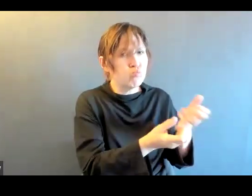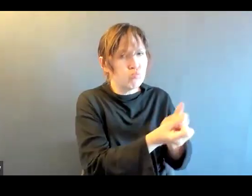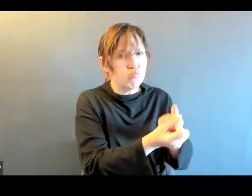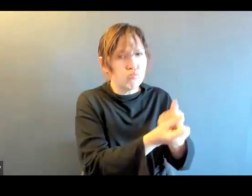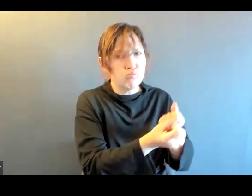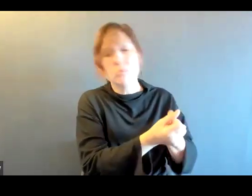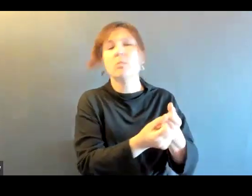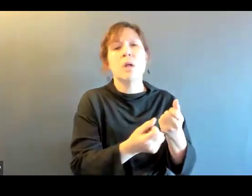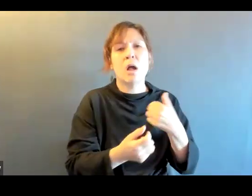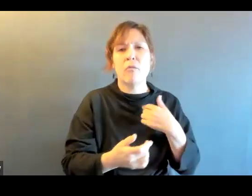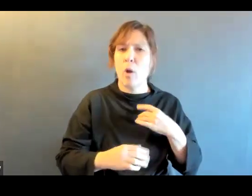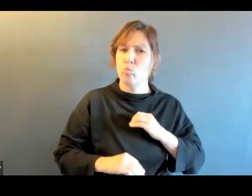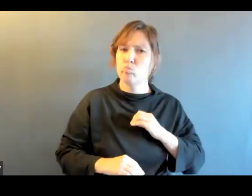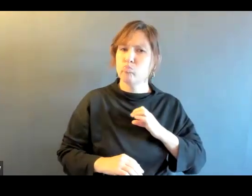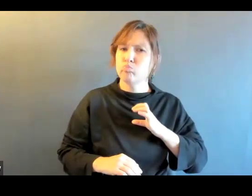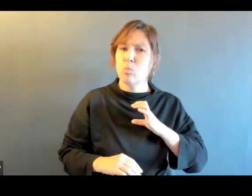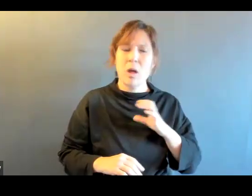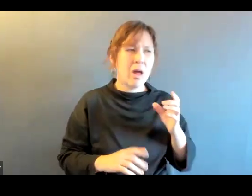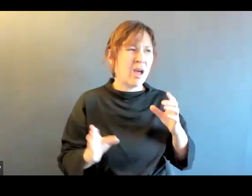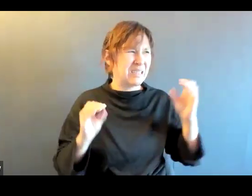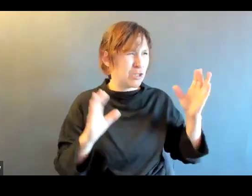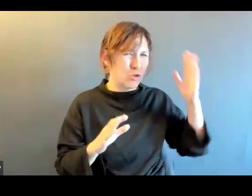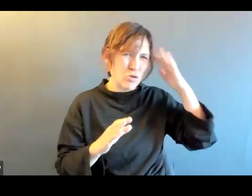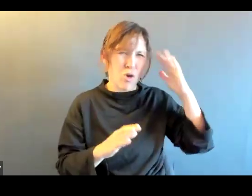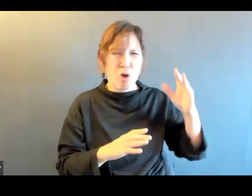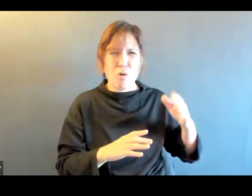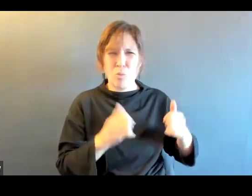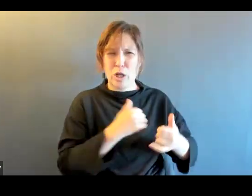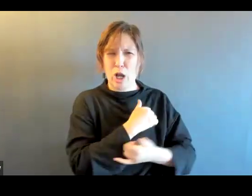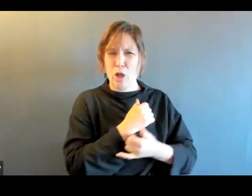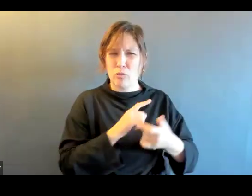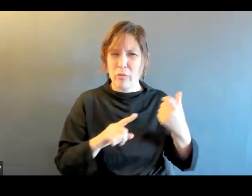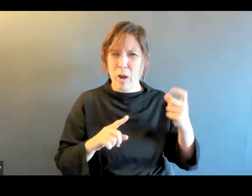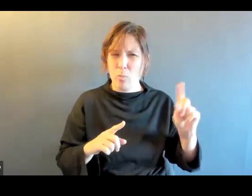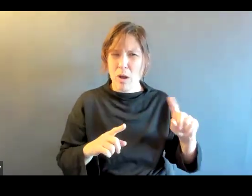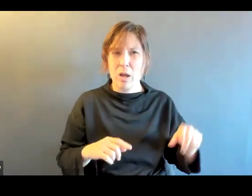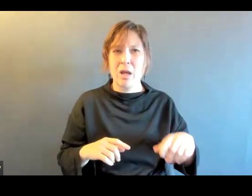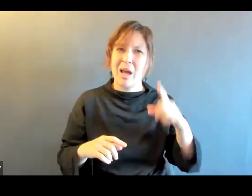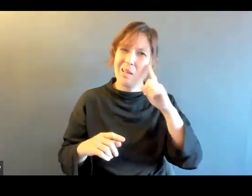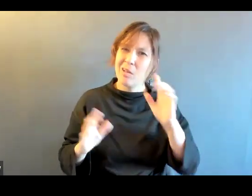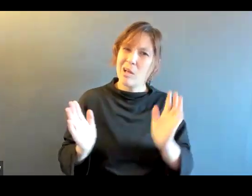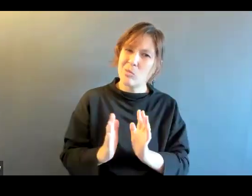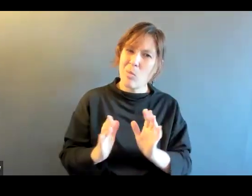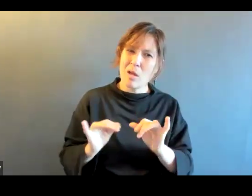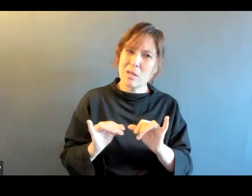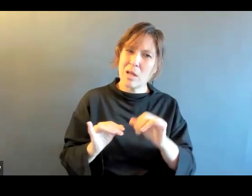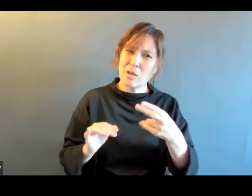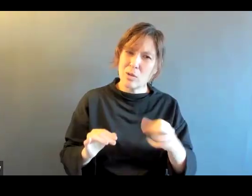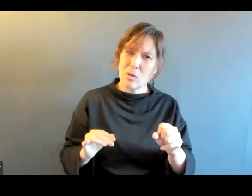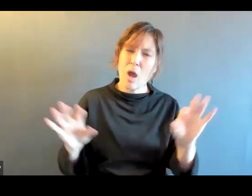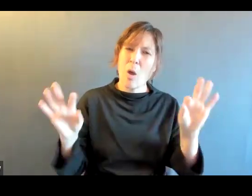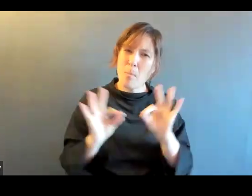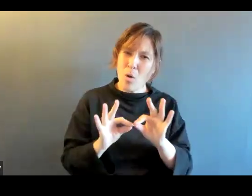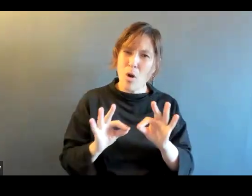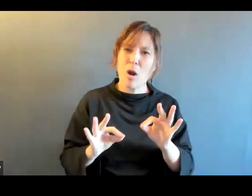of them knew where I came from. I think small schools, I think small size high schools are a great option